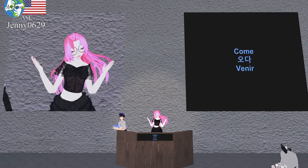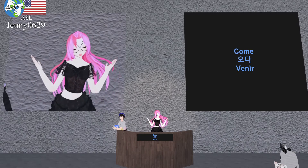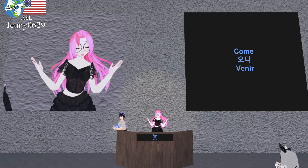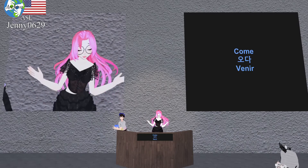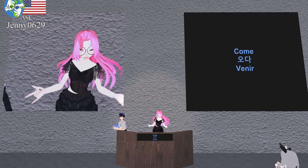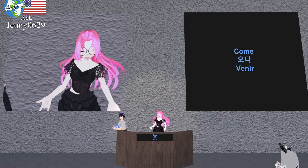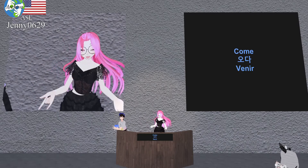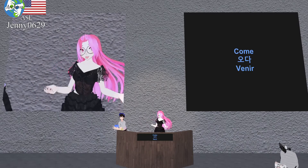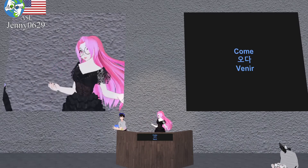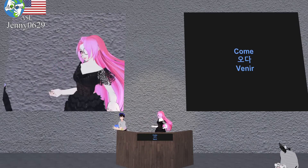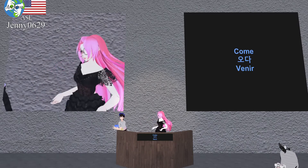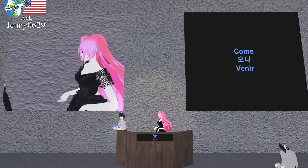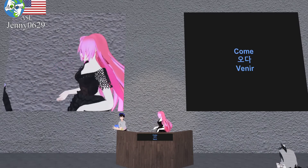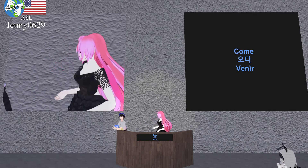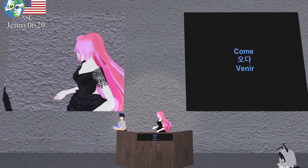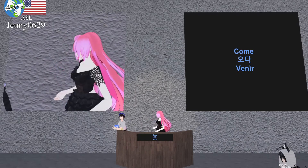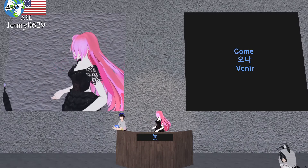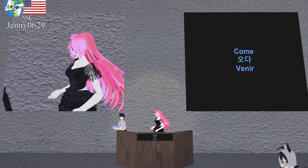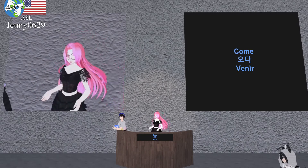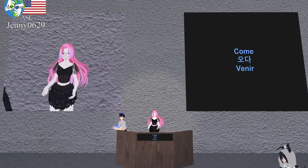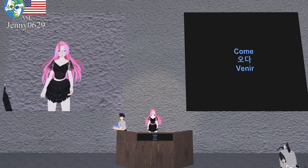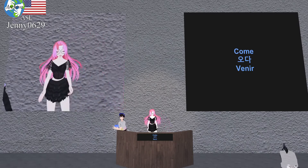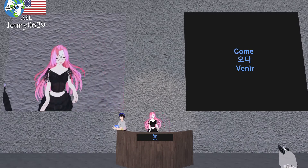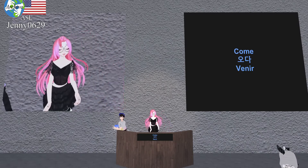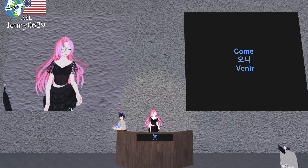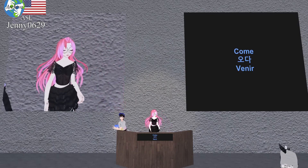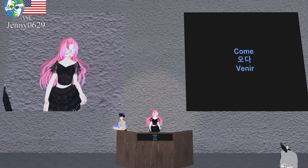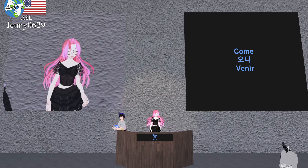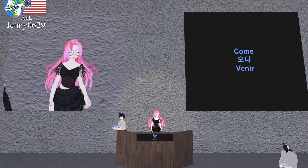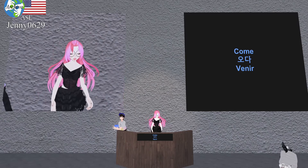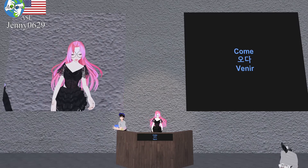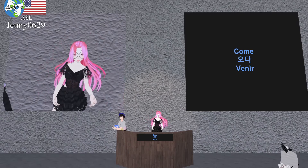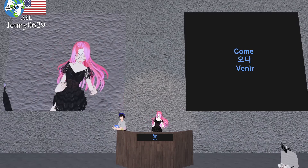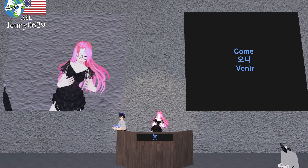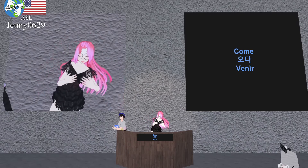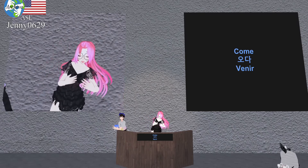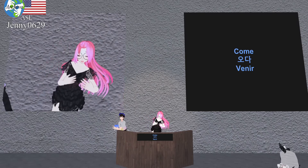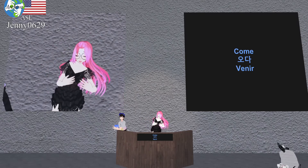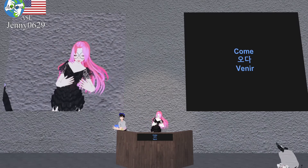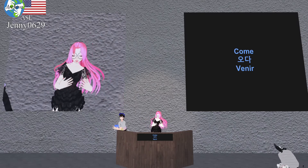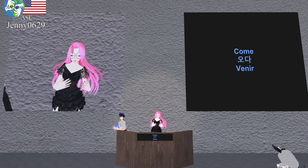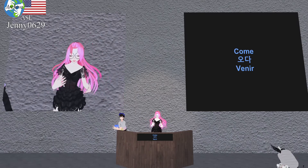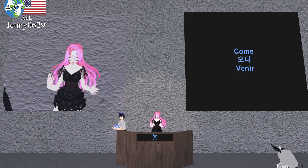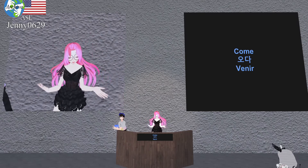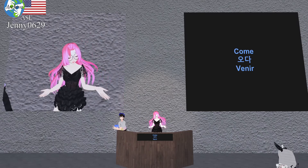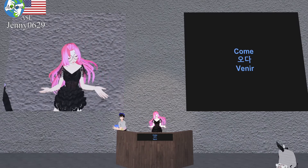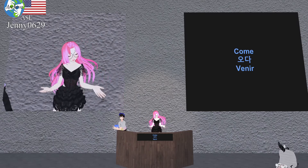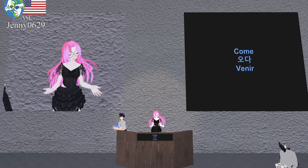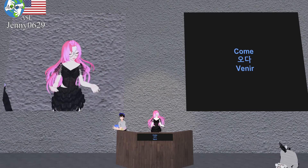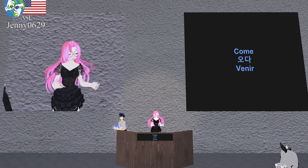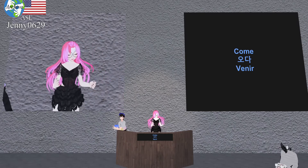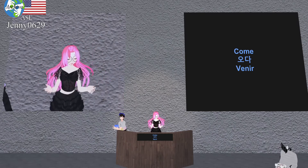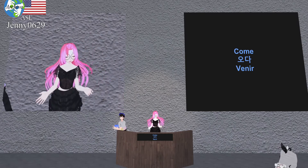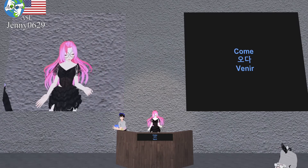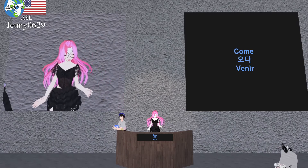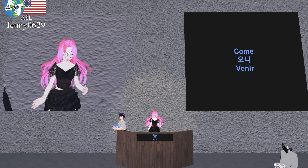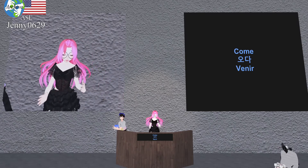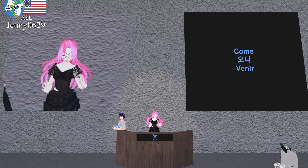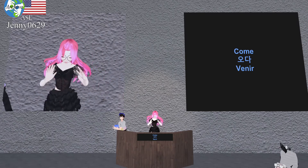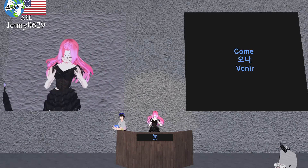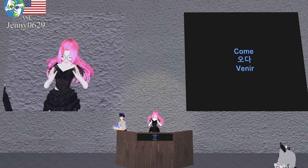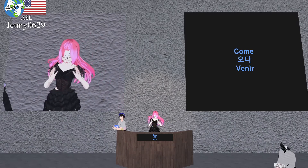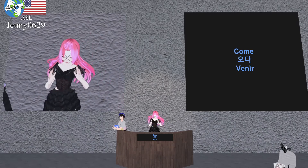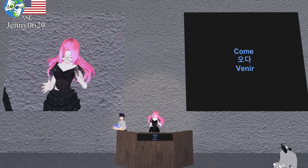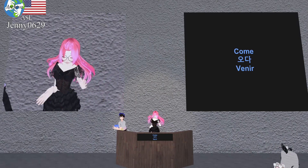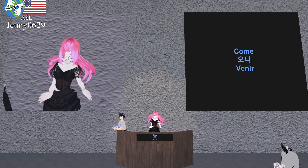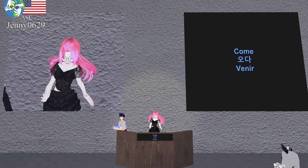laugh a lot, and in case you have not noticed. And this was given to me by Max Deff. He's from France. He